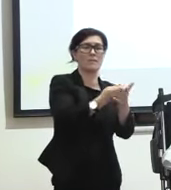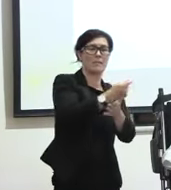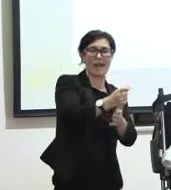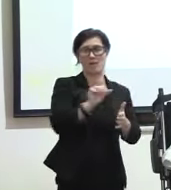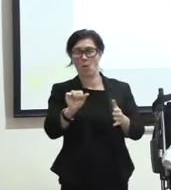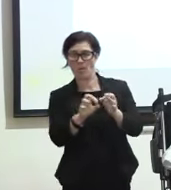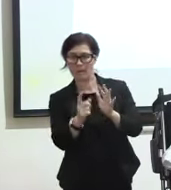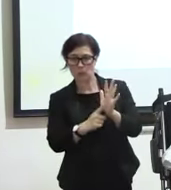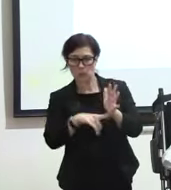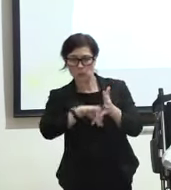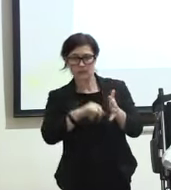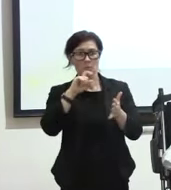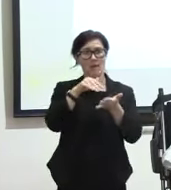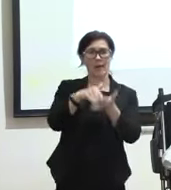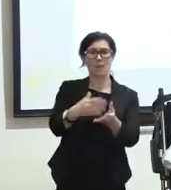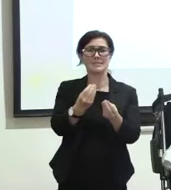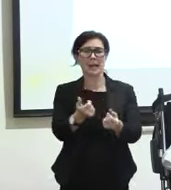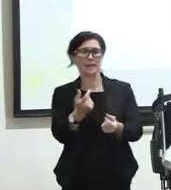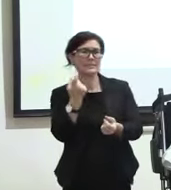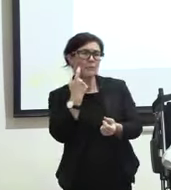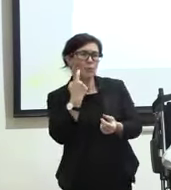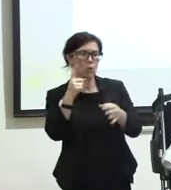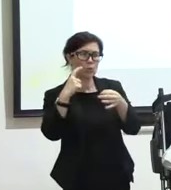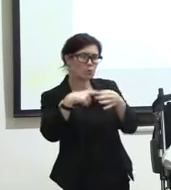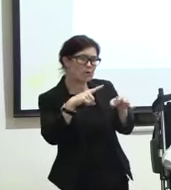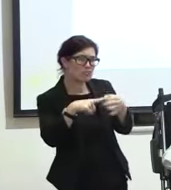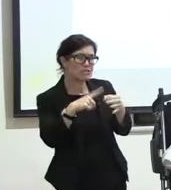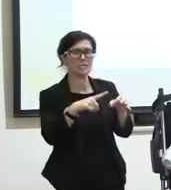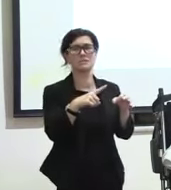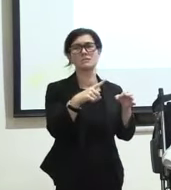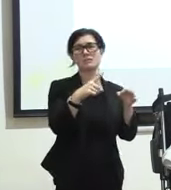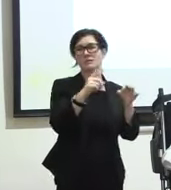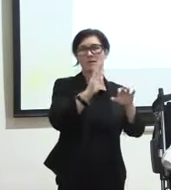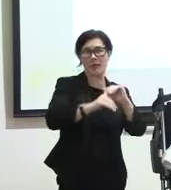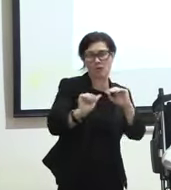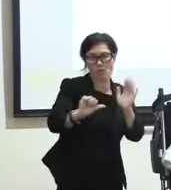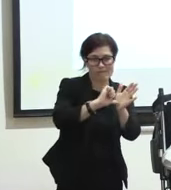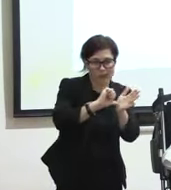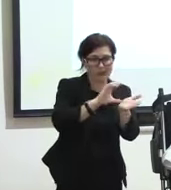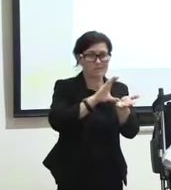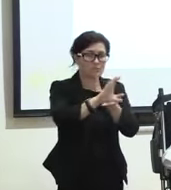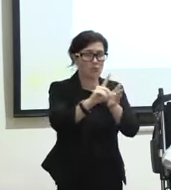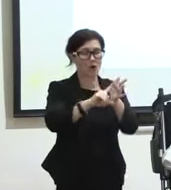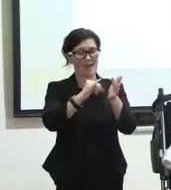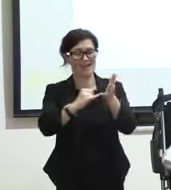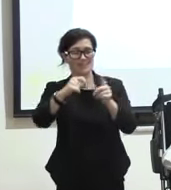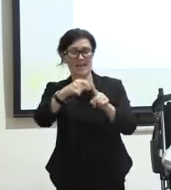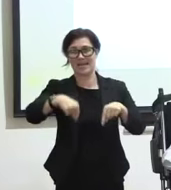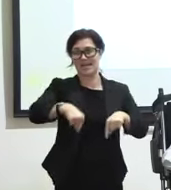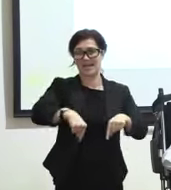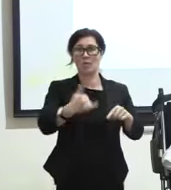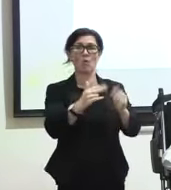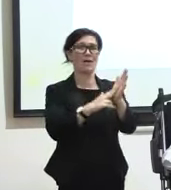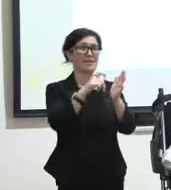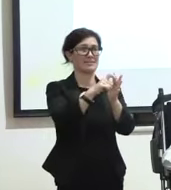help you with some basic queries around how many funds are in your ISP in Victoria or in your